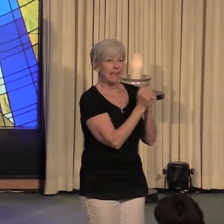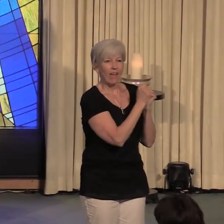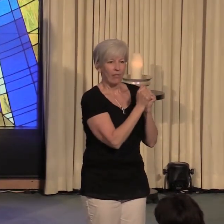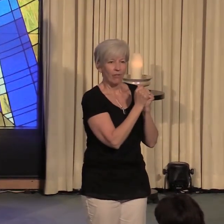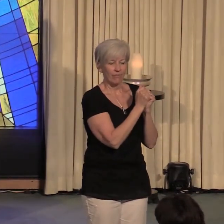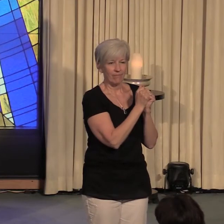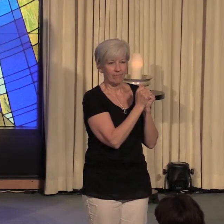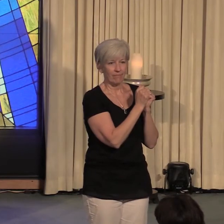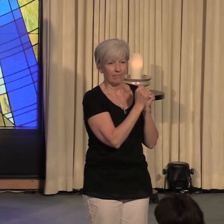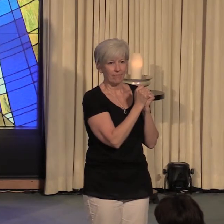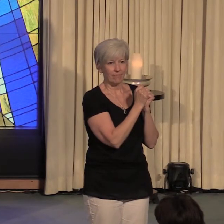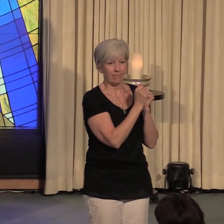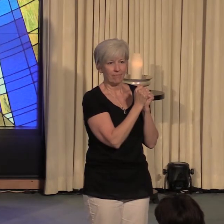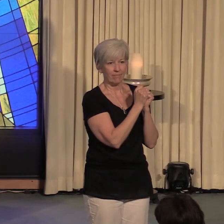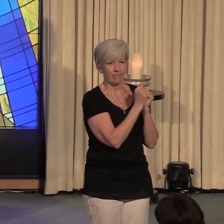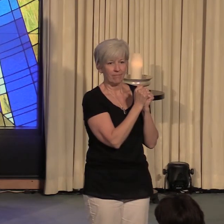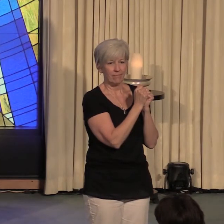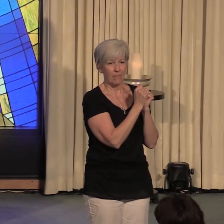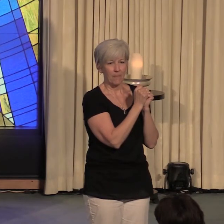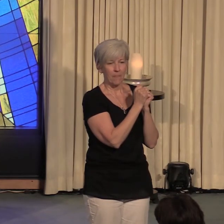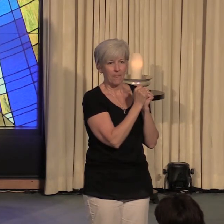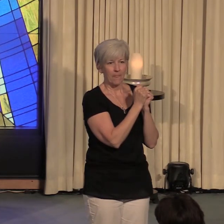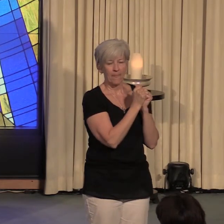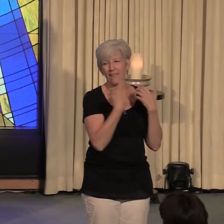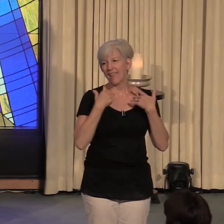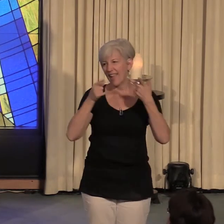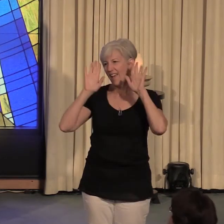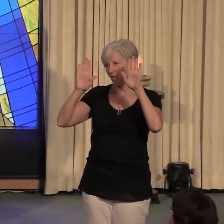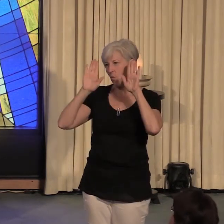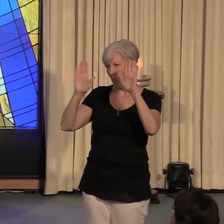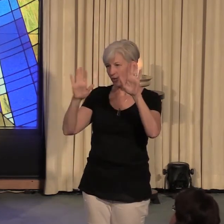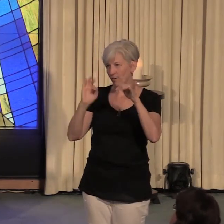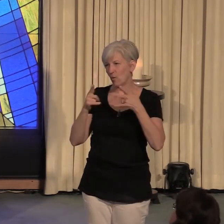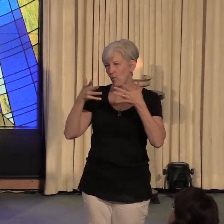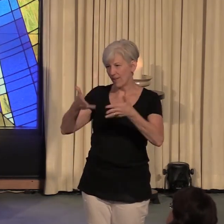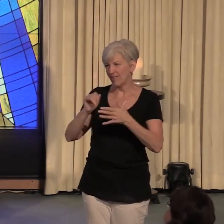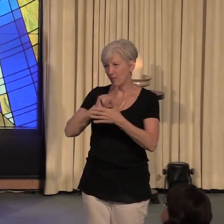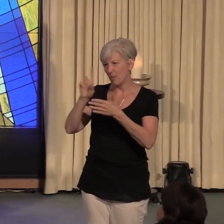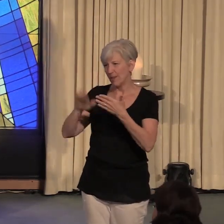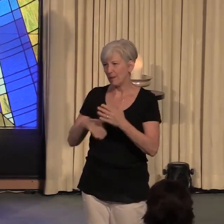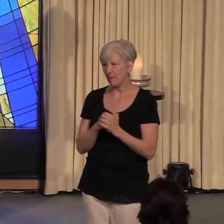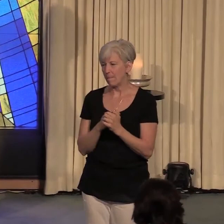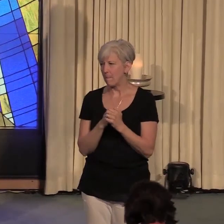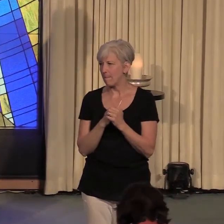Have a wonderful rest of your Memorial Day weekend.